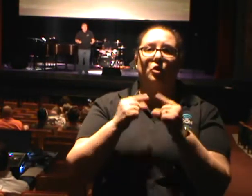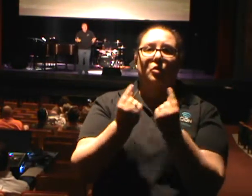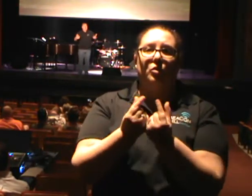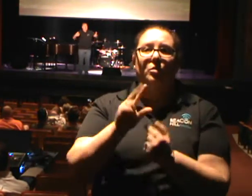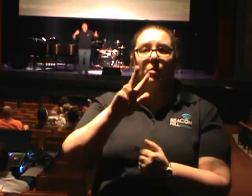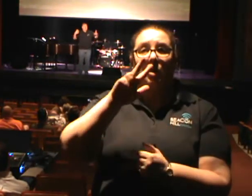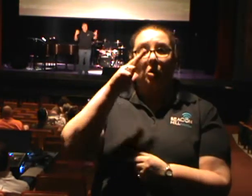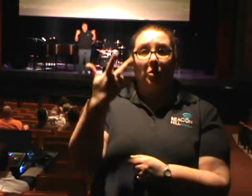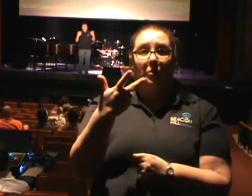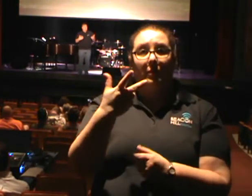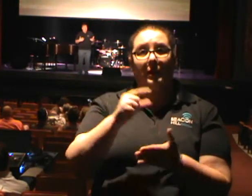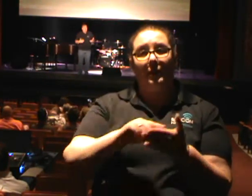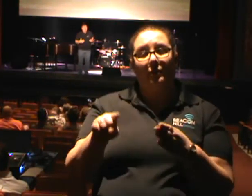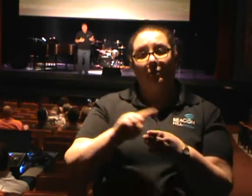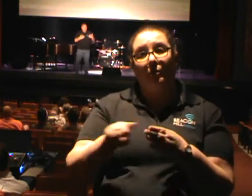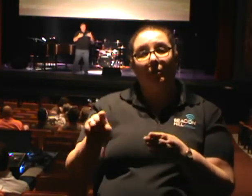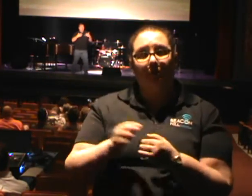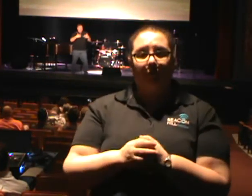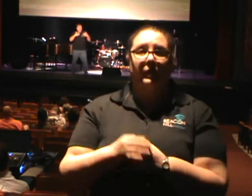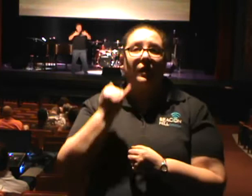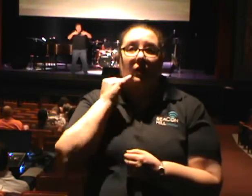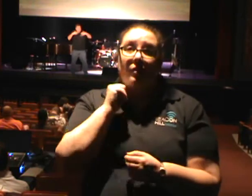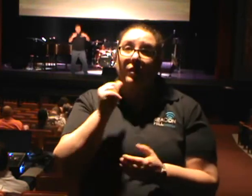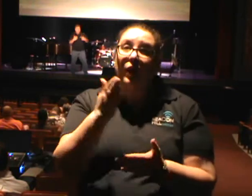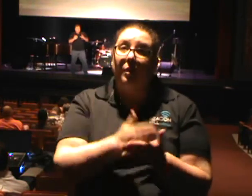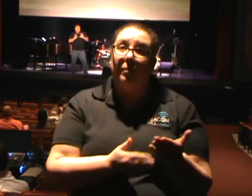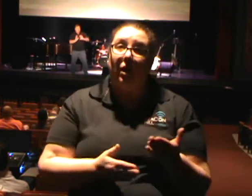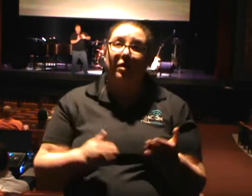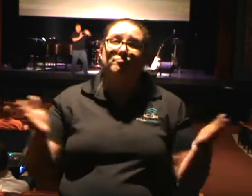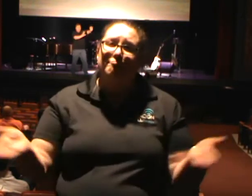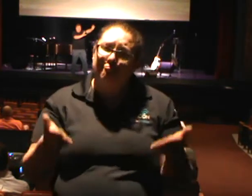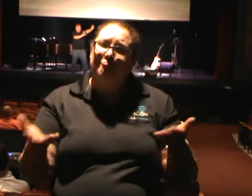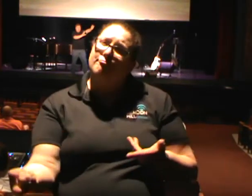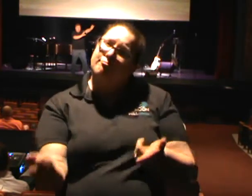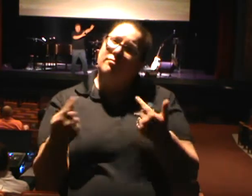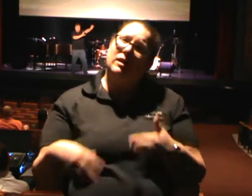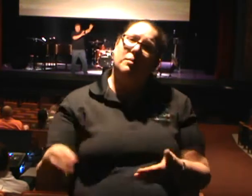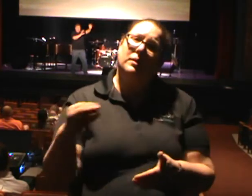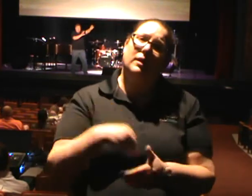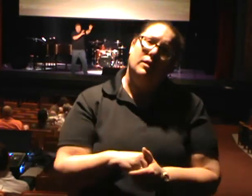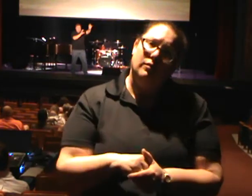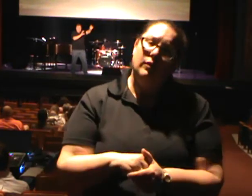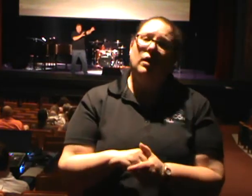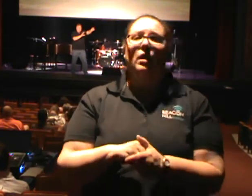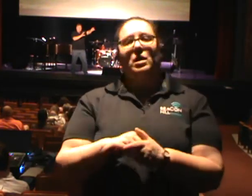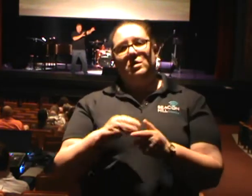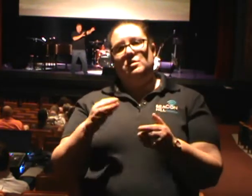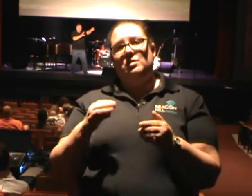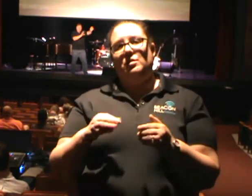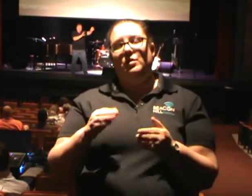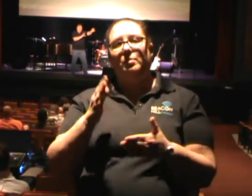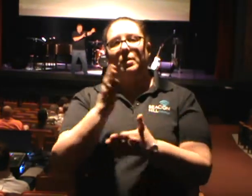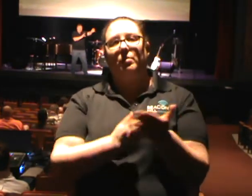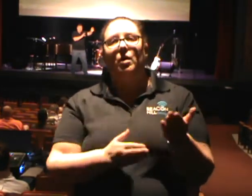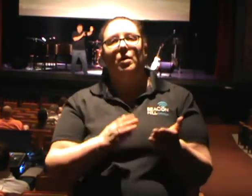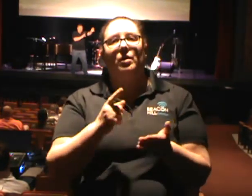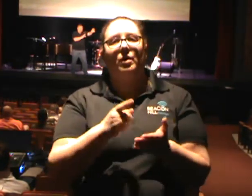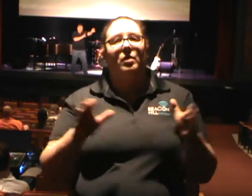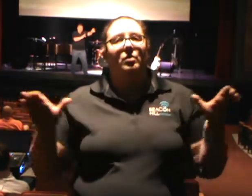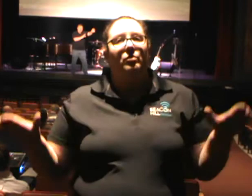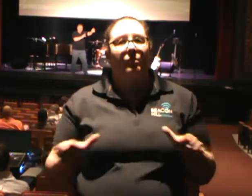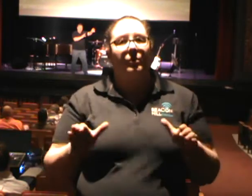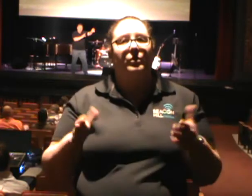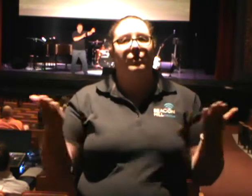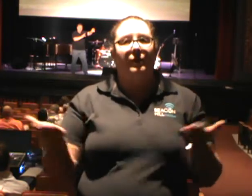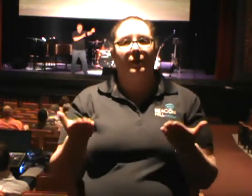one, I encourage you to be a part of one so you can be a part of what we're doing here at the church to reach the city. Do you want that? Do you